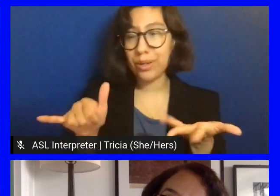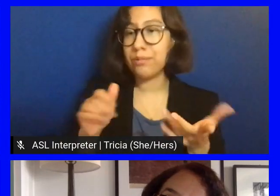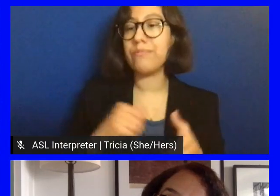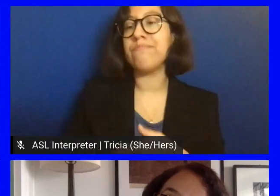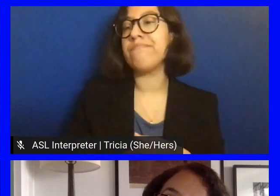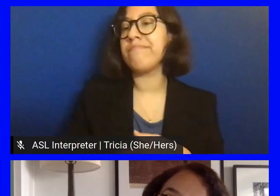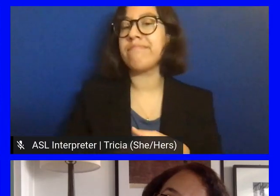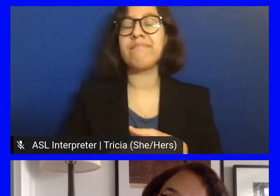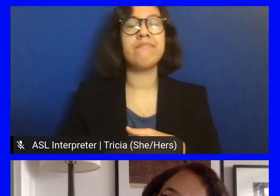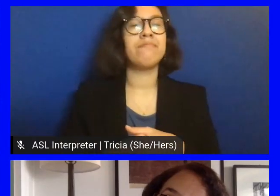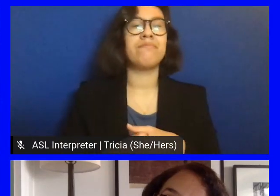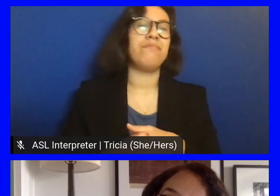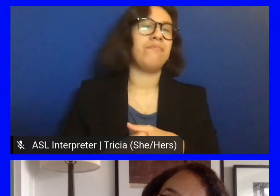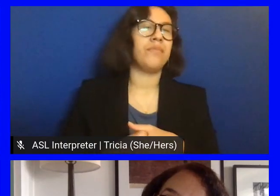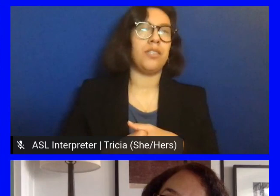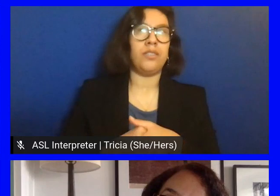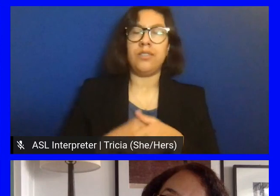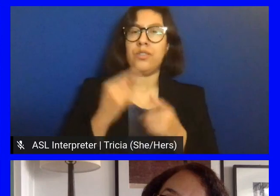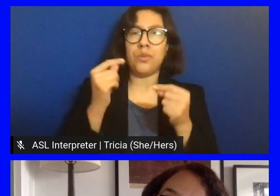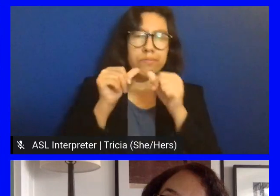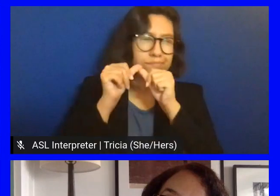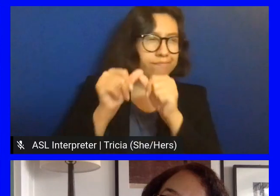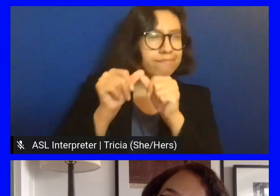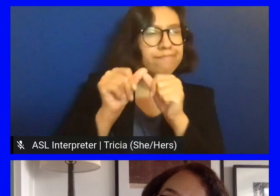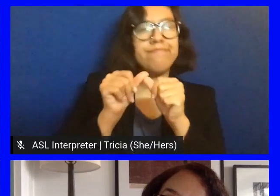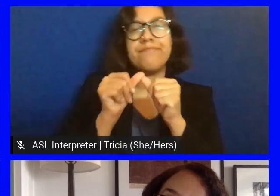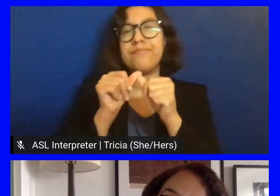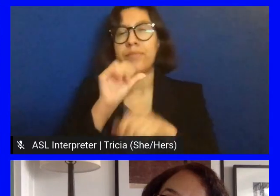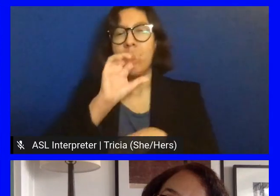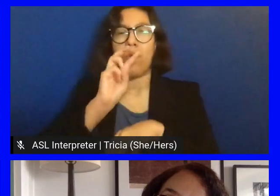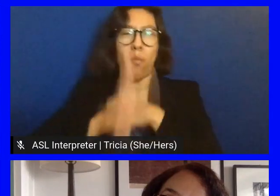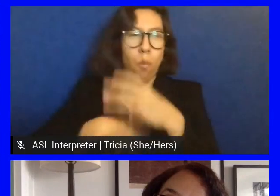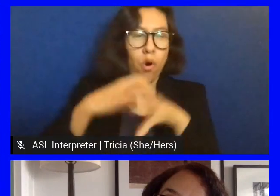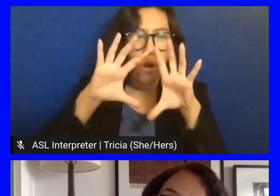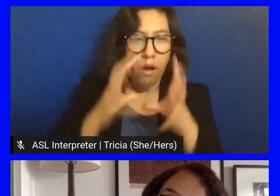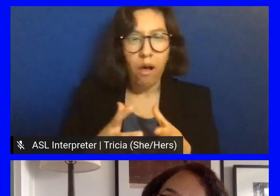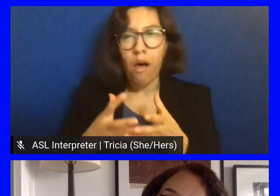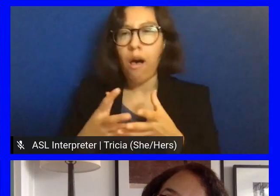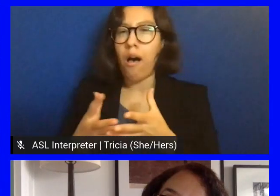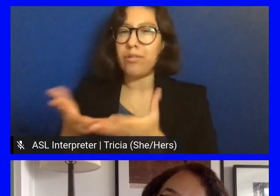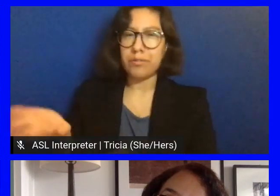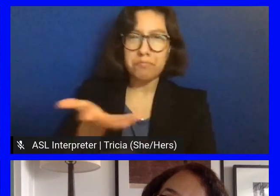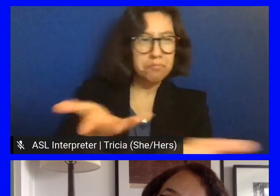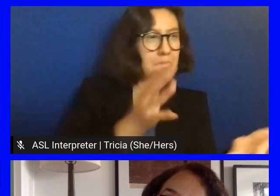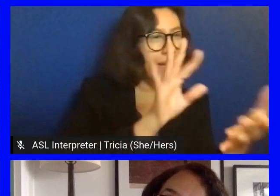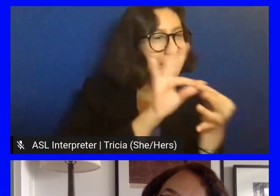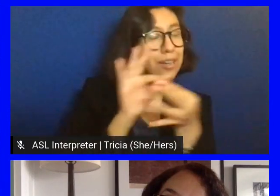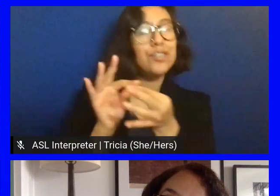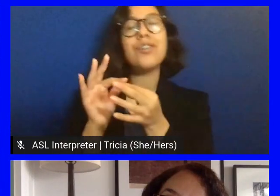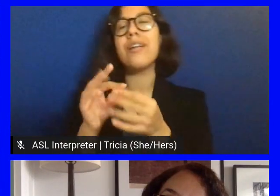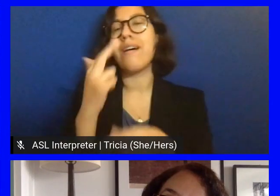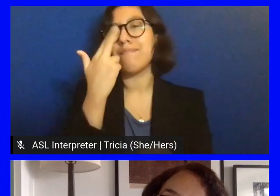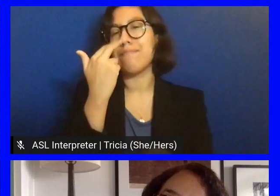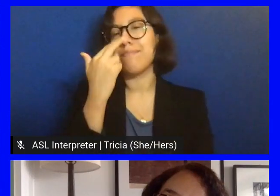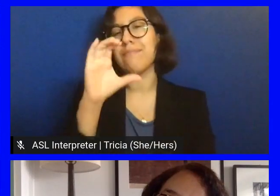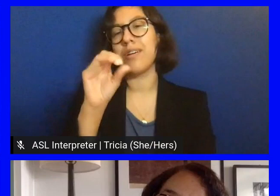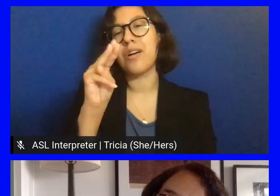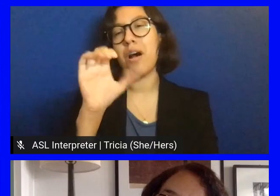of building continuums, world building, comics, and now the Wide